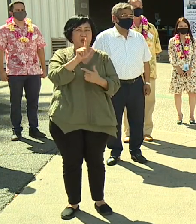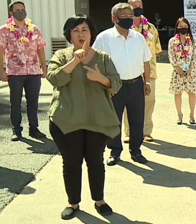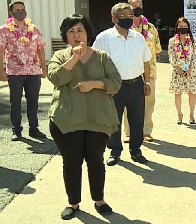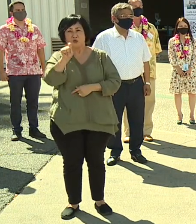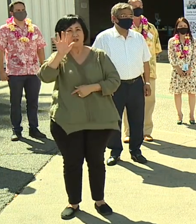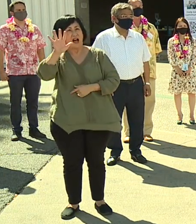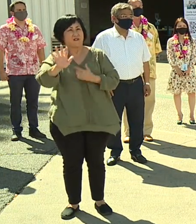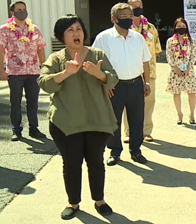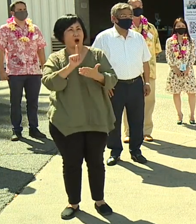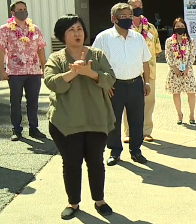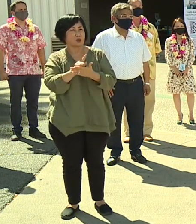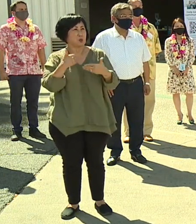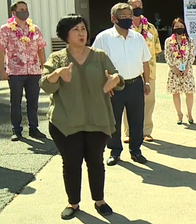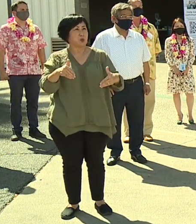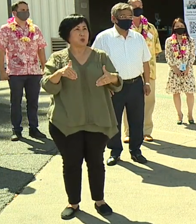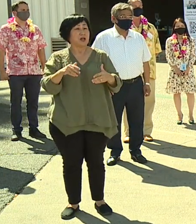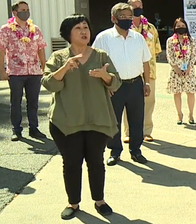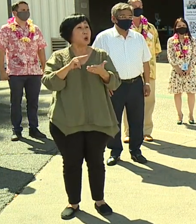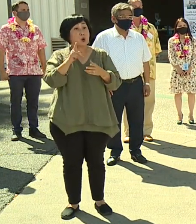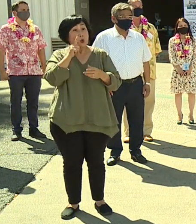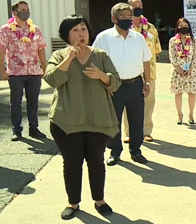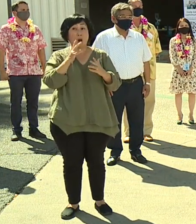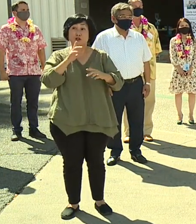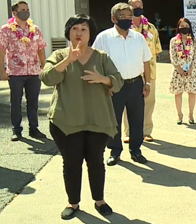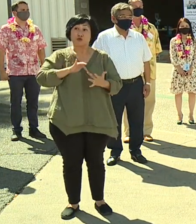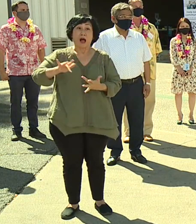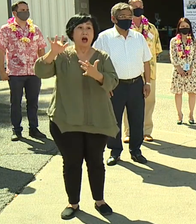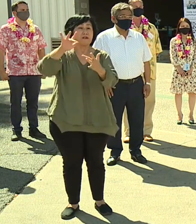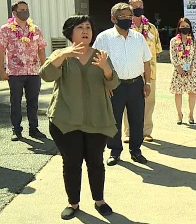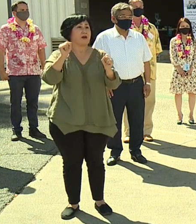the needs of the passengers and the travelers.